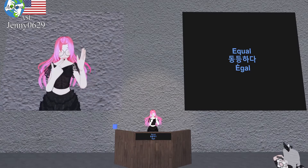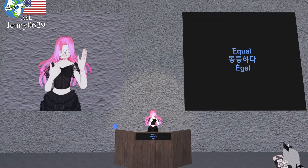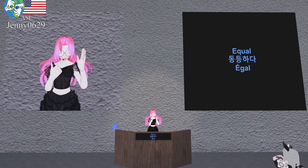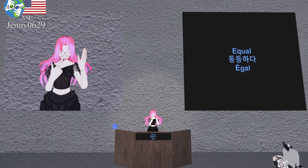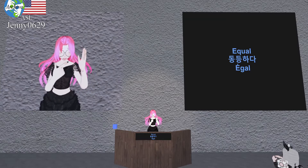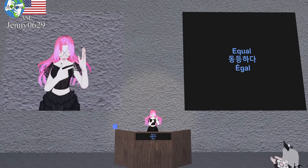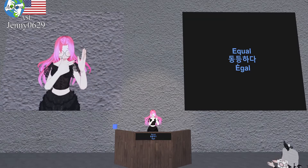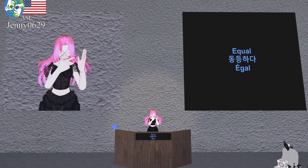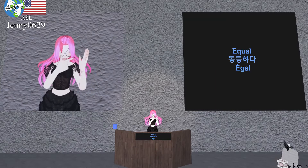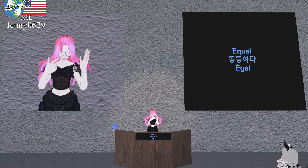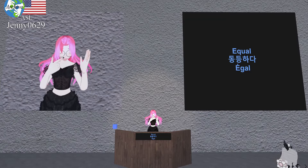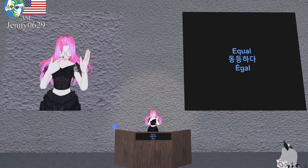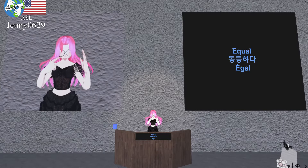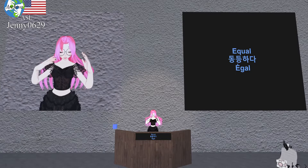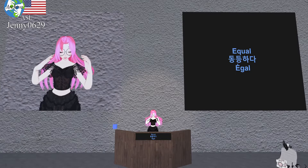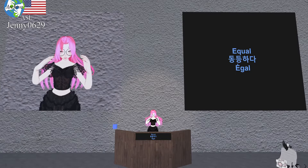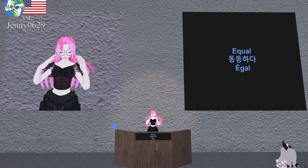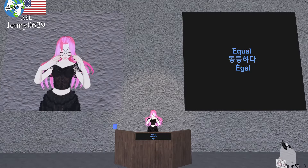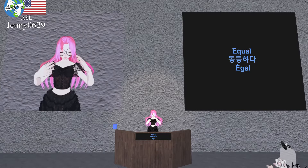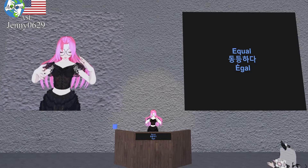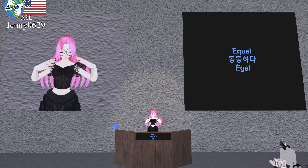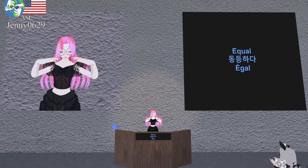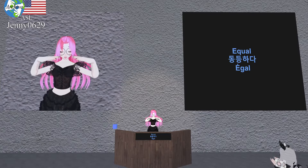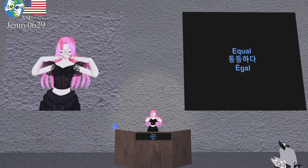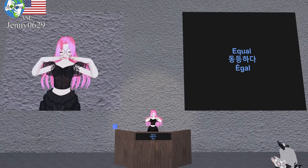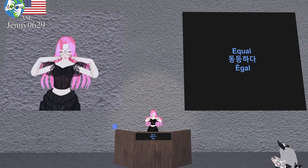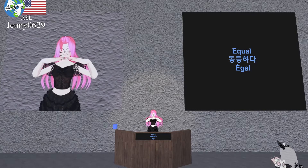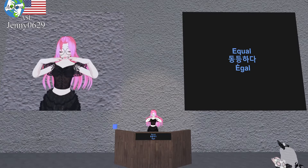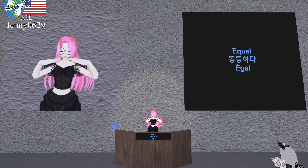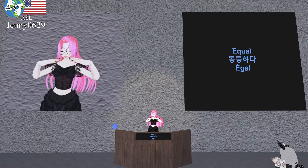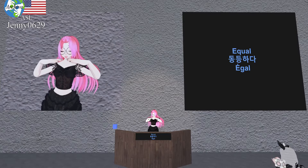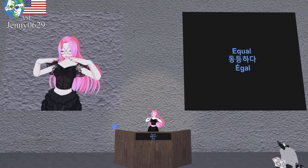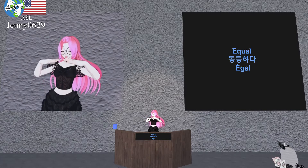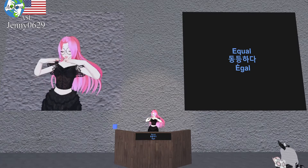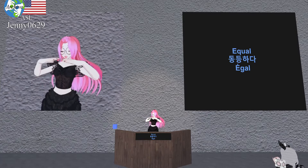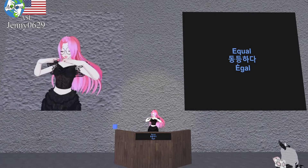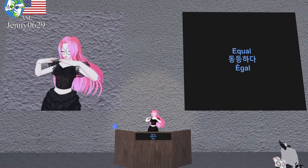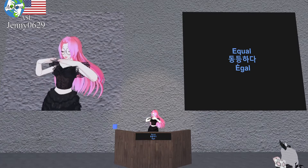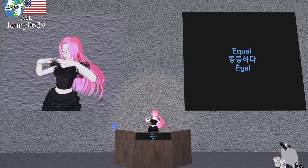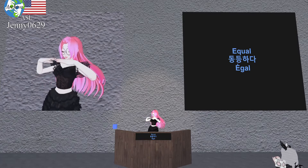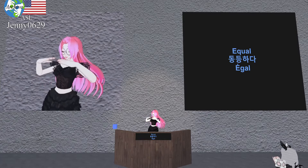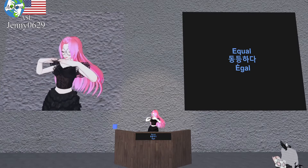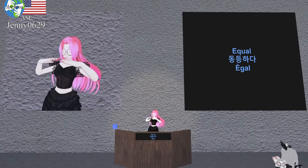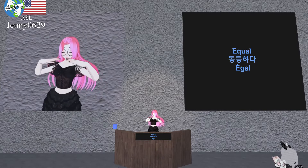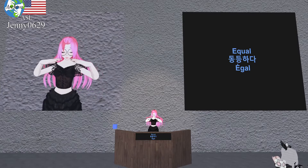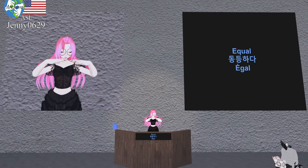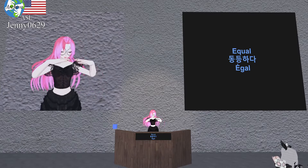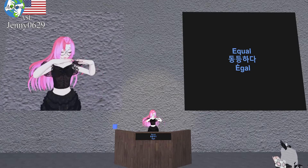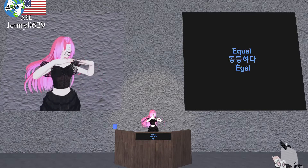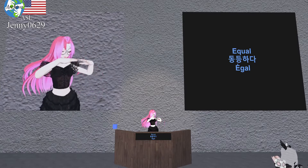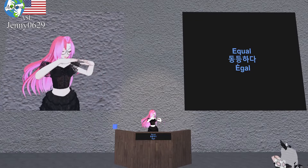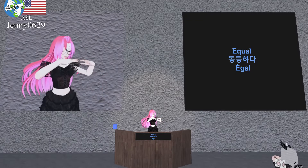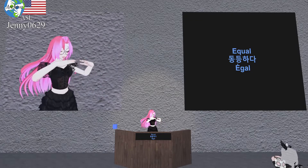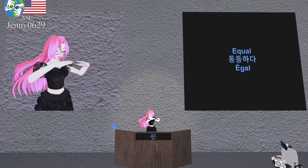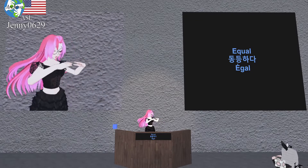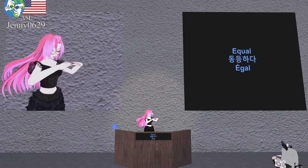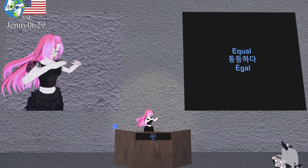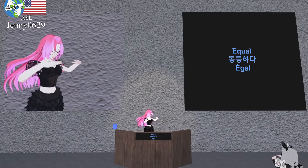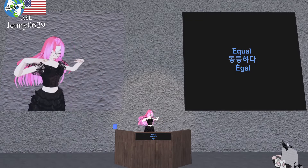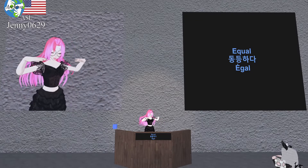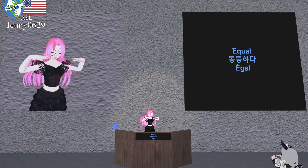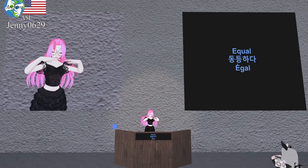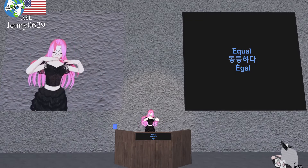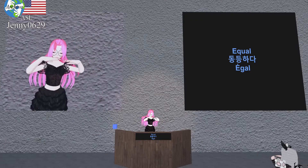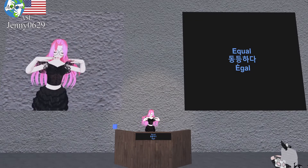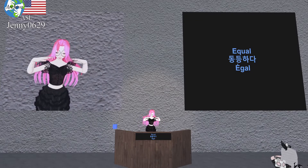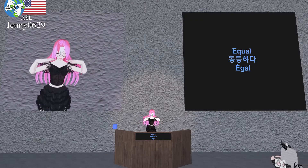like, I do it like a bent hand, like perfectly bent, but it's also fine to do it like this. Equal.